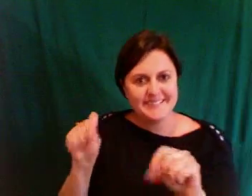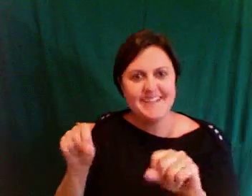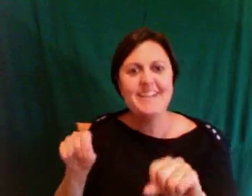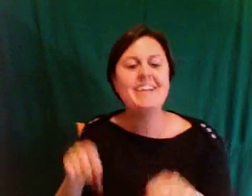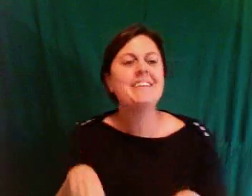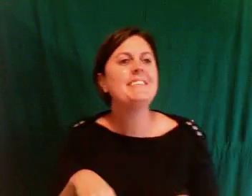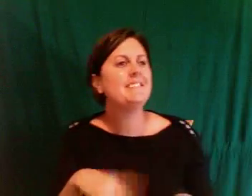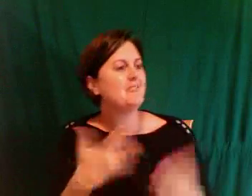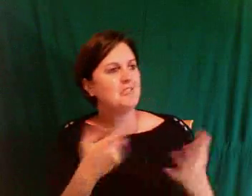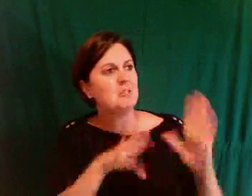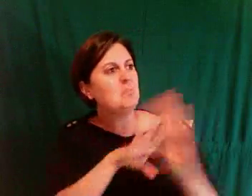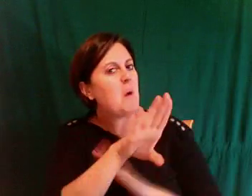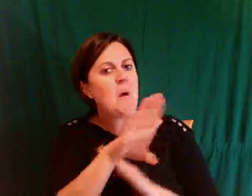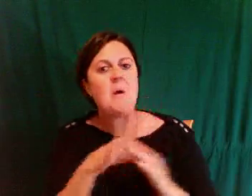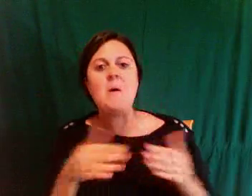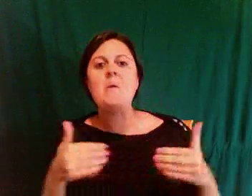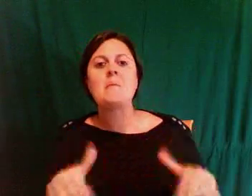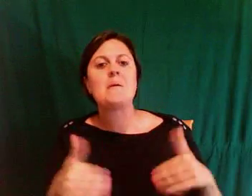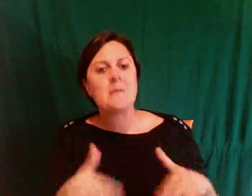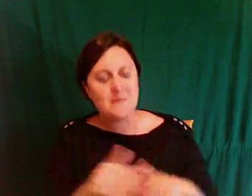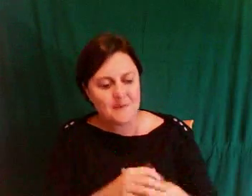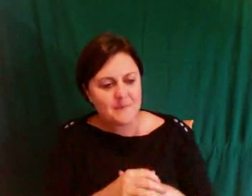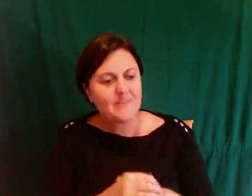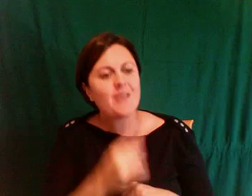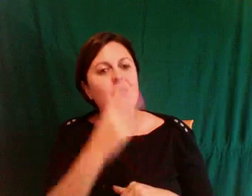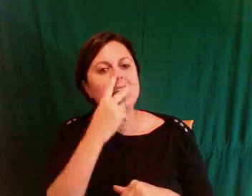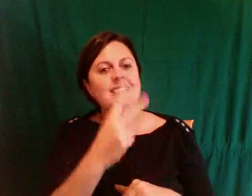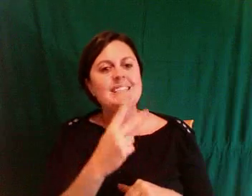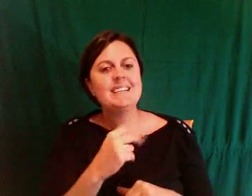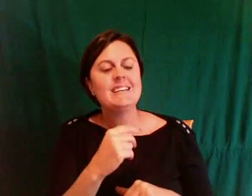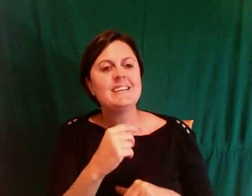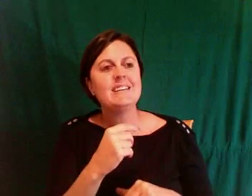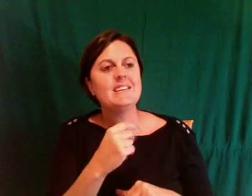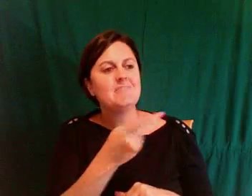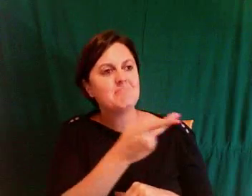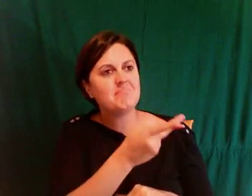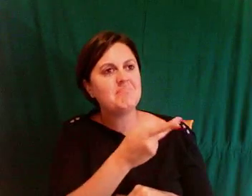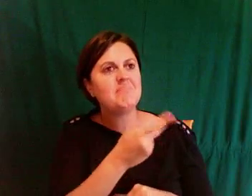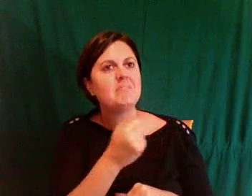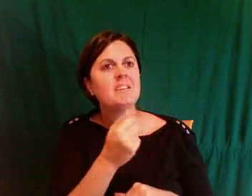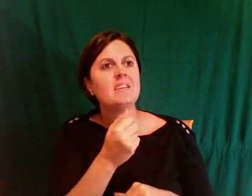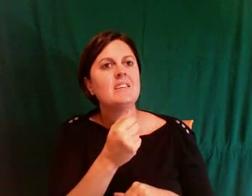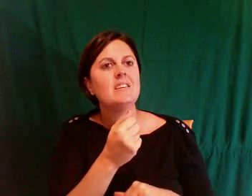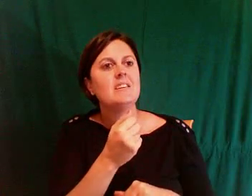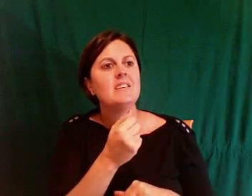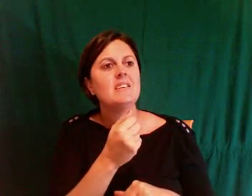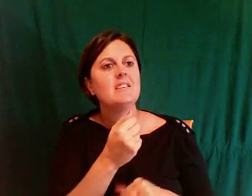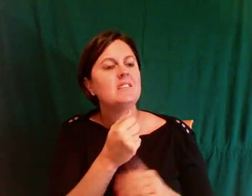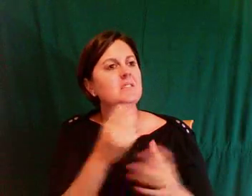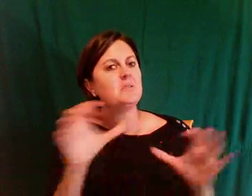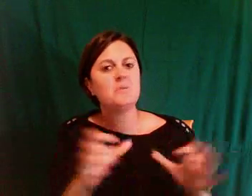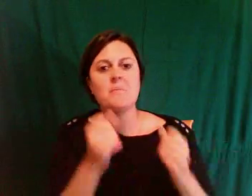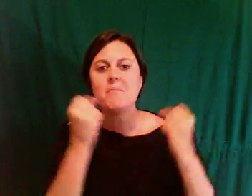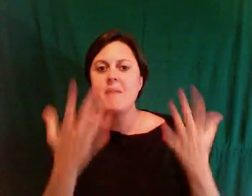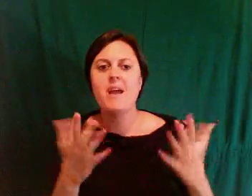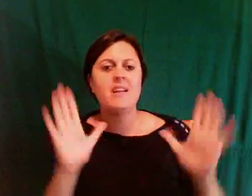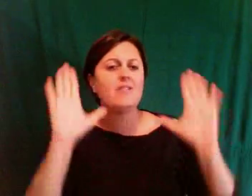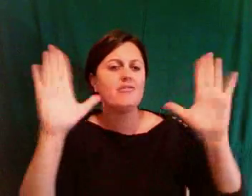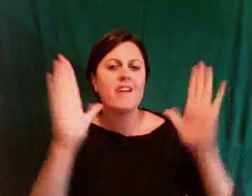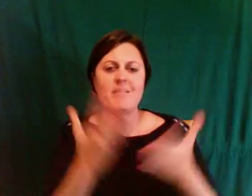we also see some of the, and I've spoken just briefly about some of the incredible things that the two of you have